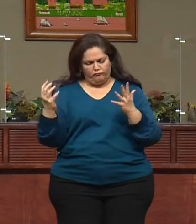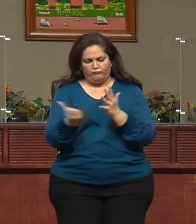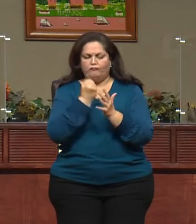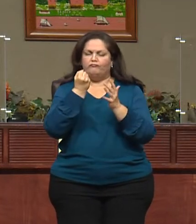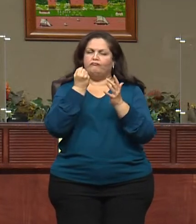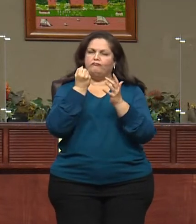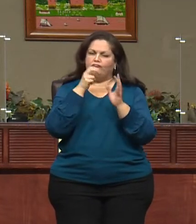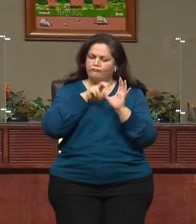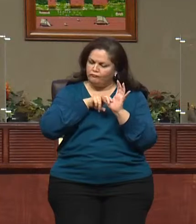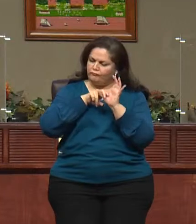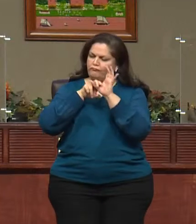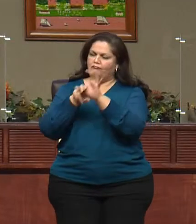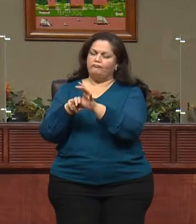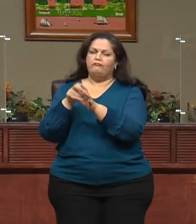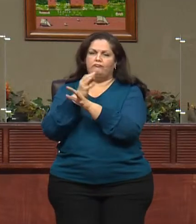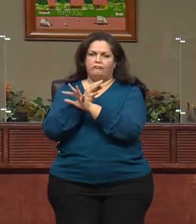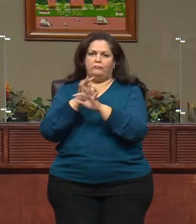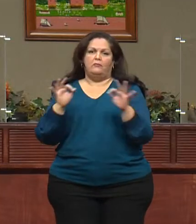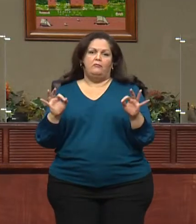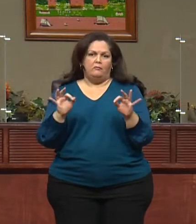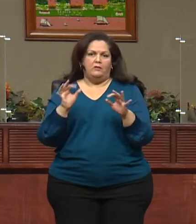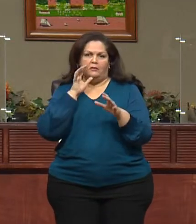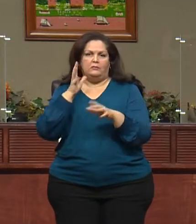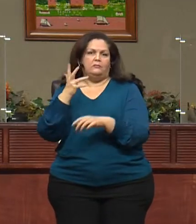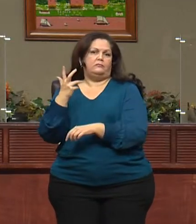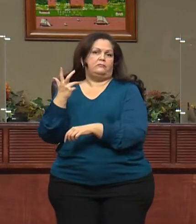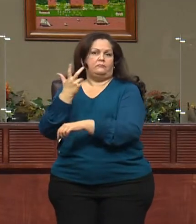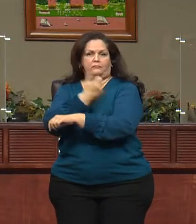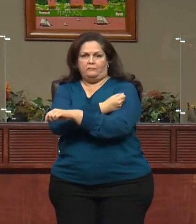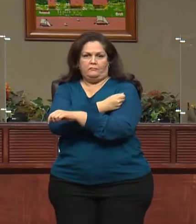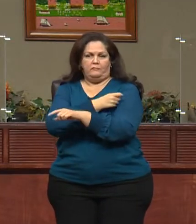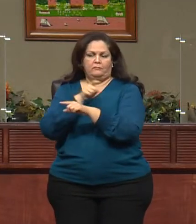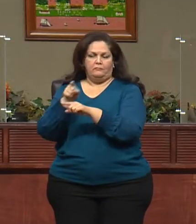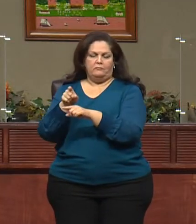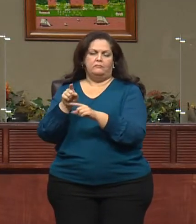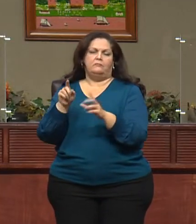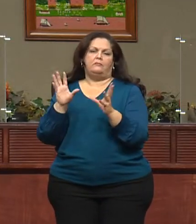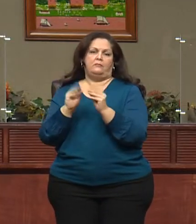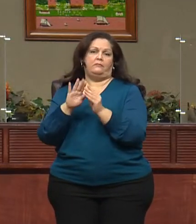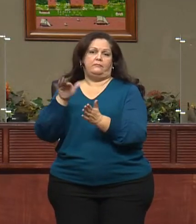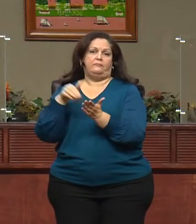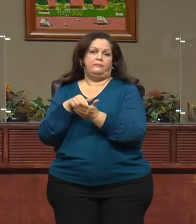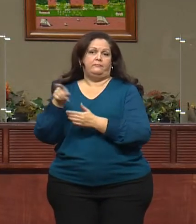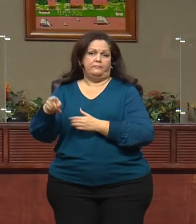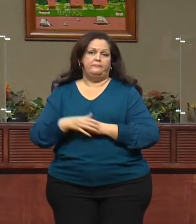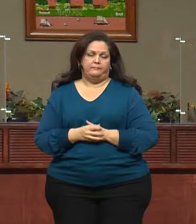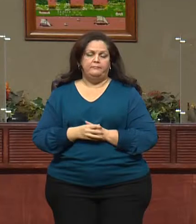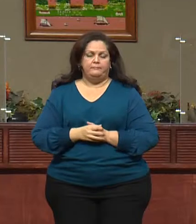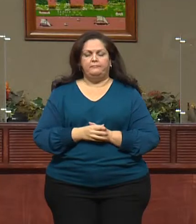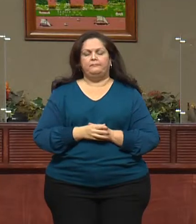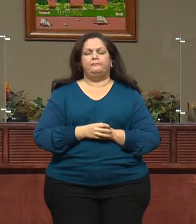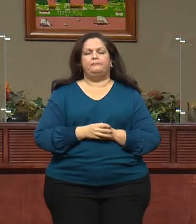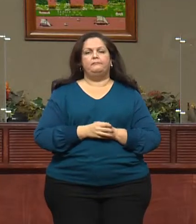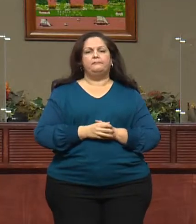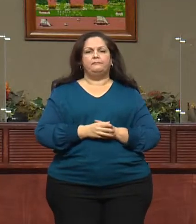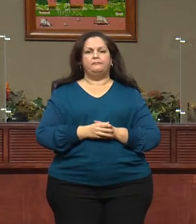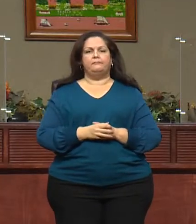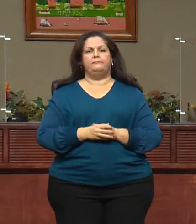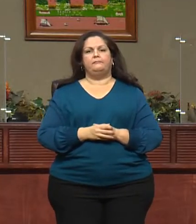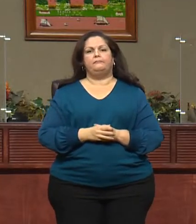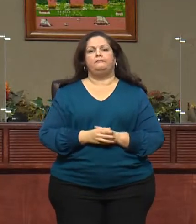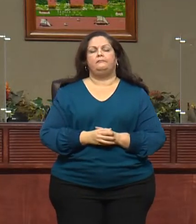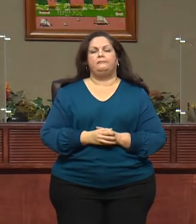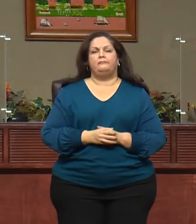this free ride program to the Convention Center. And now, let's talk about